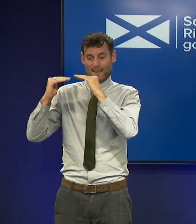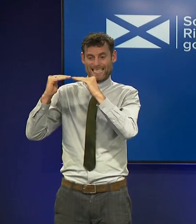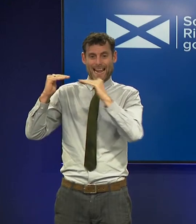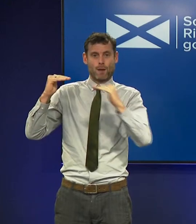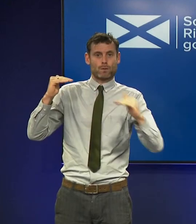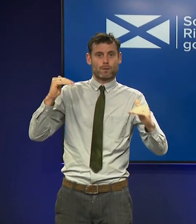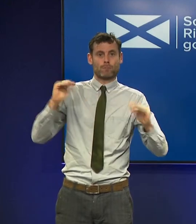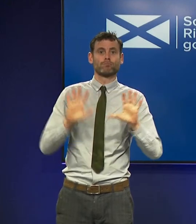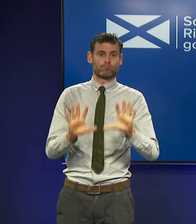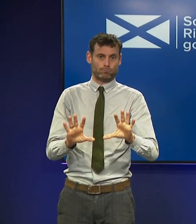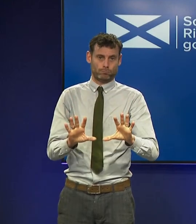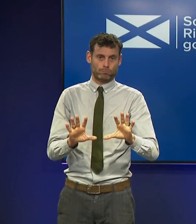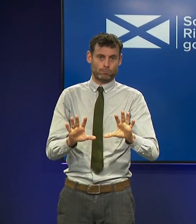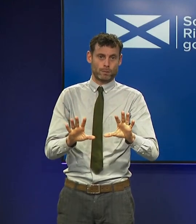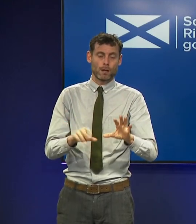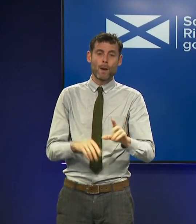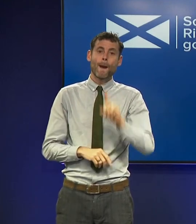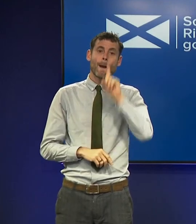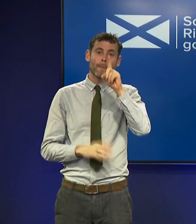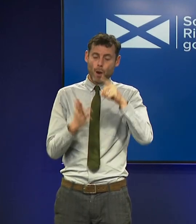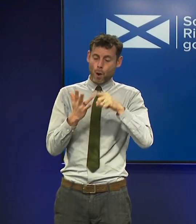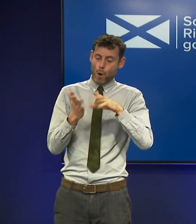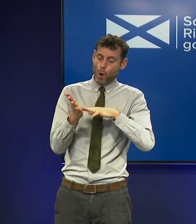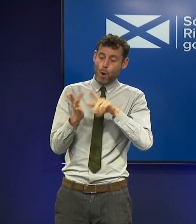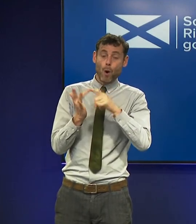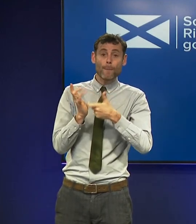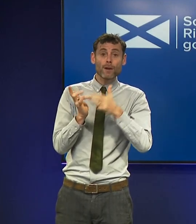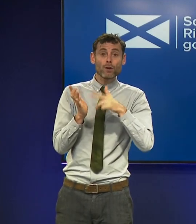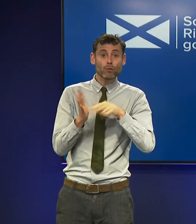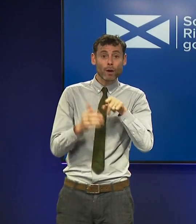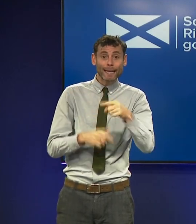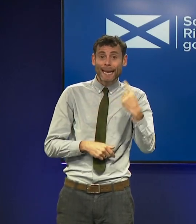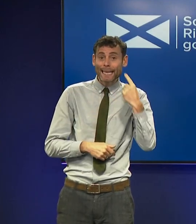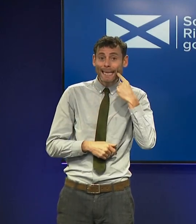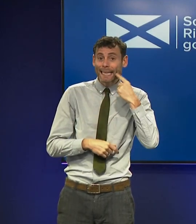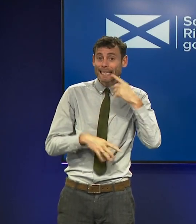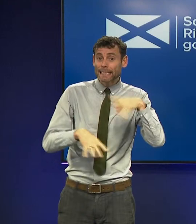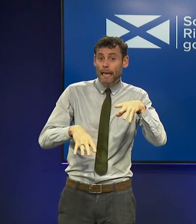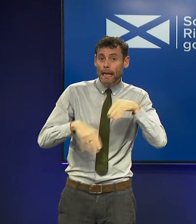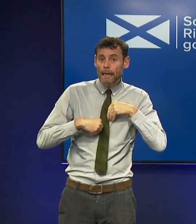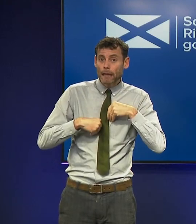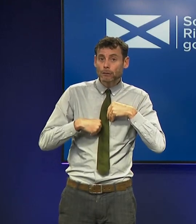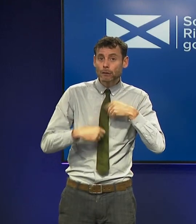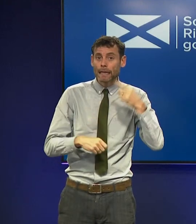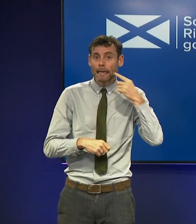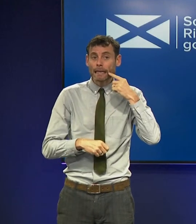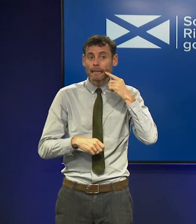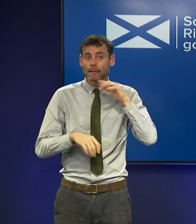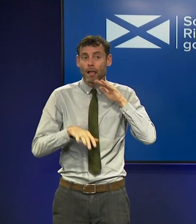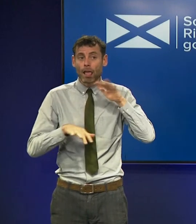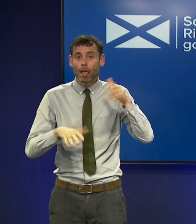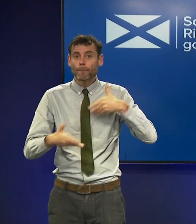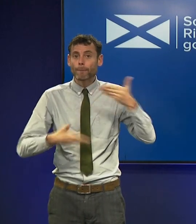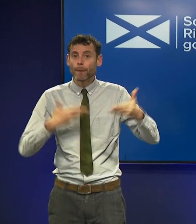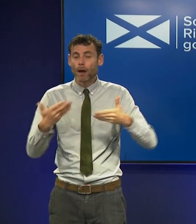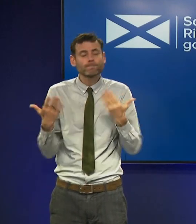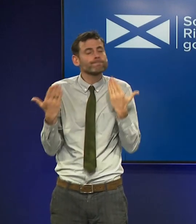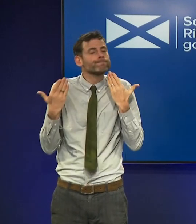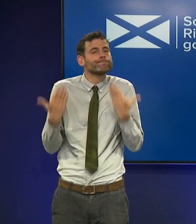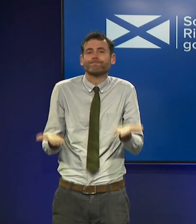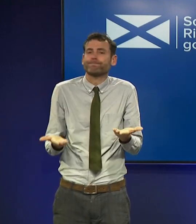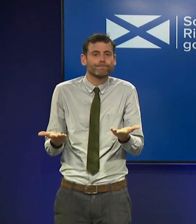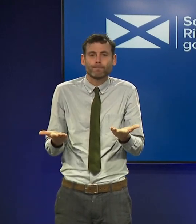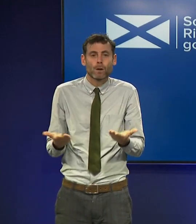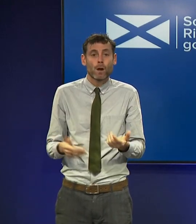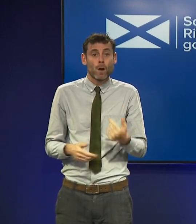don't know yet what the transmissibility of this new variant is, so we can't say for certain that the current protections in place